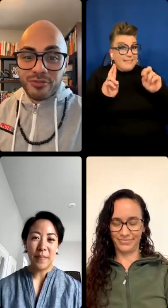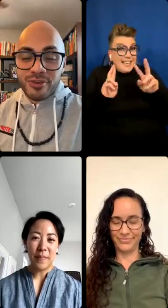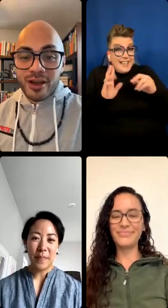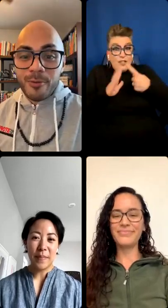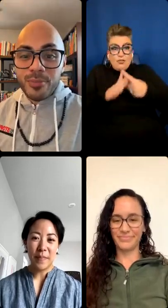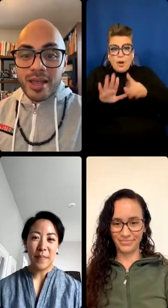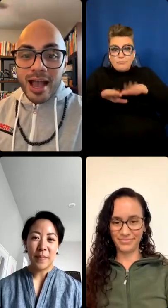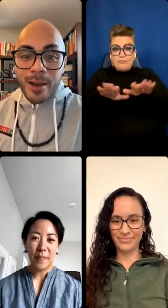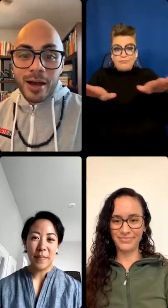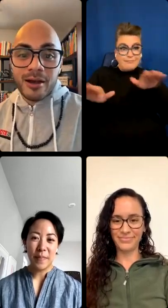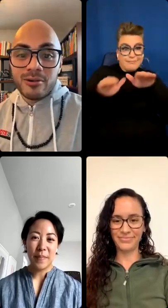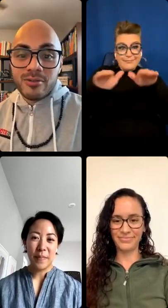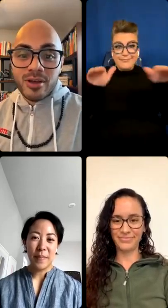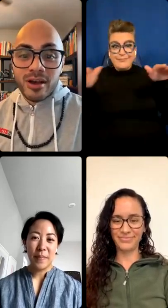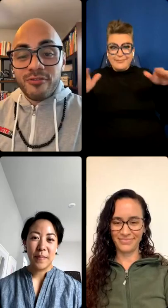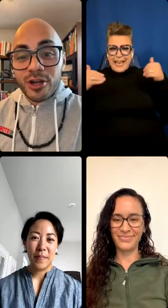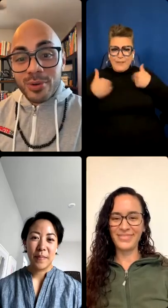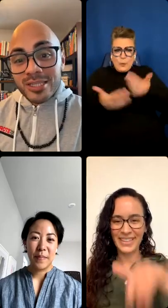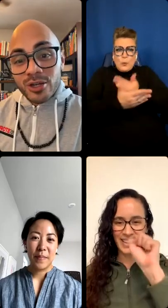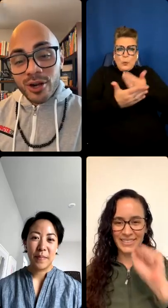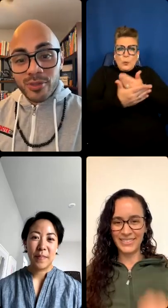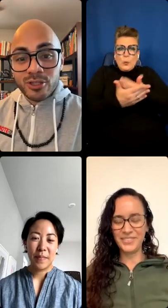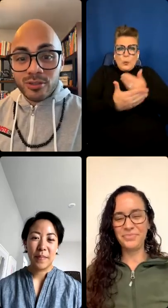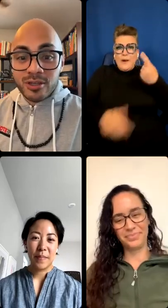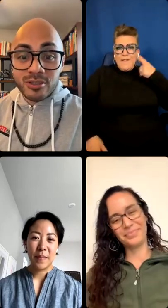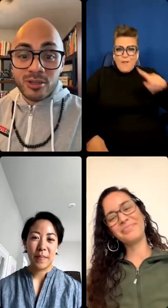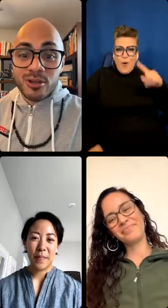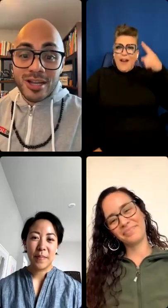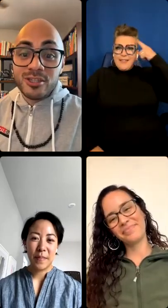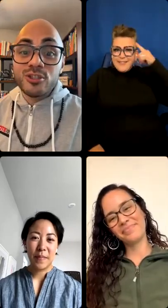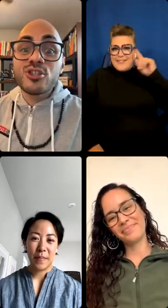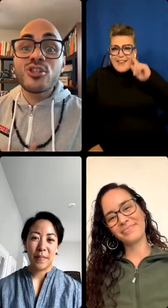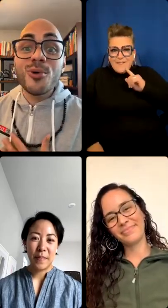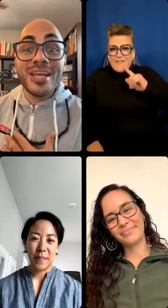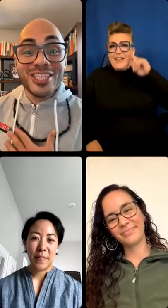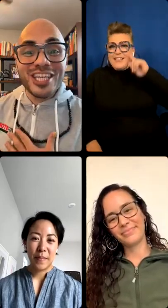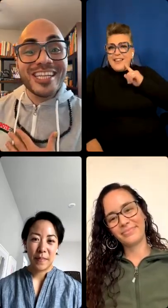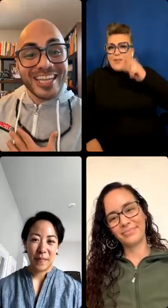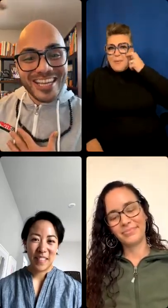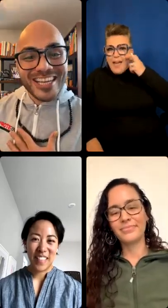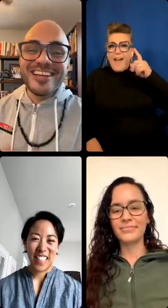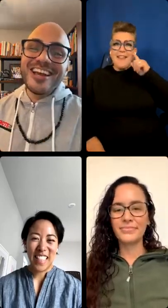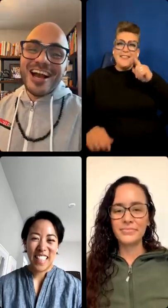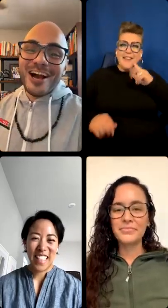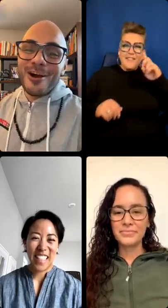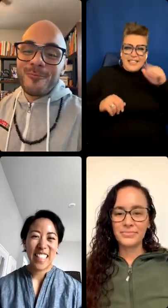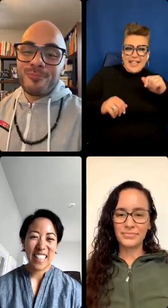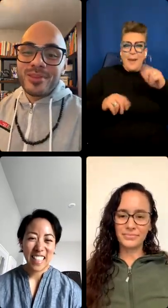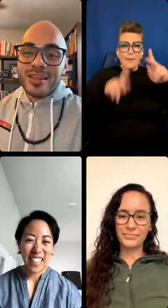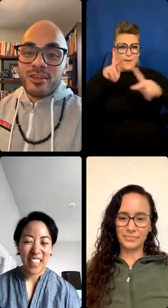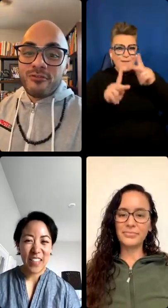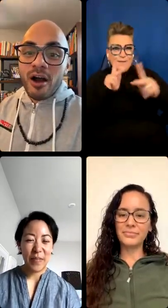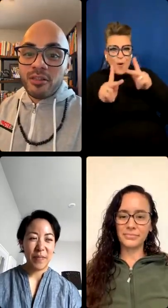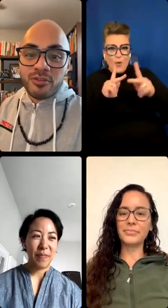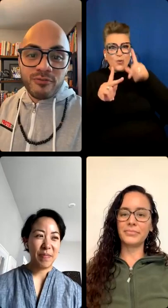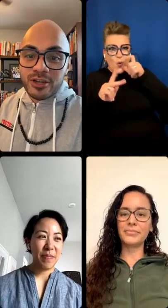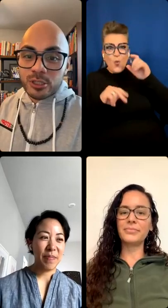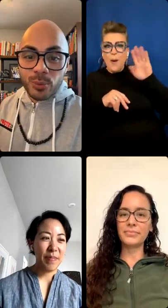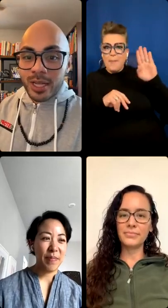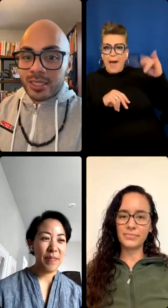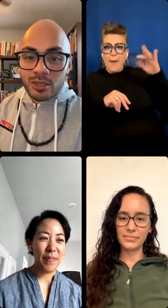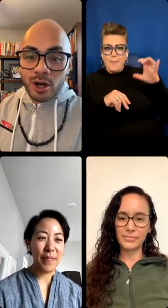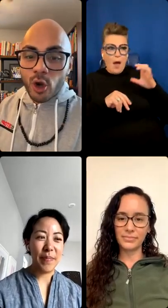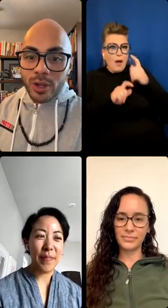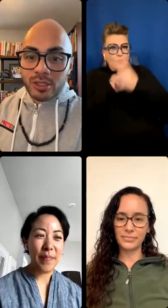out about the a fundraiser and the donation link. All of the